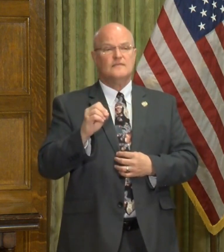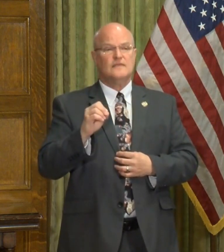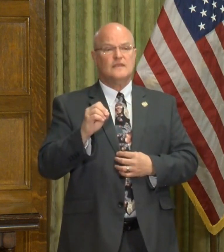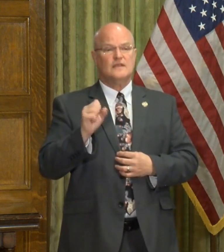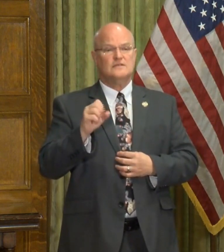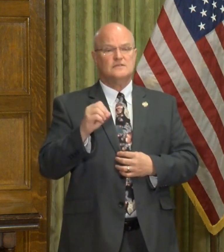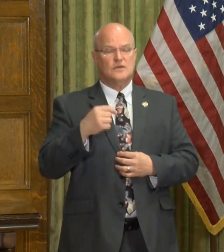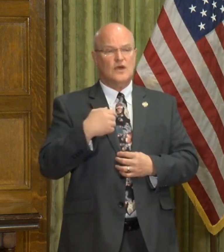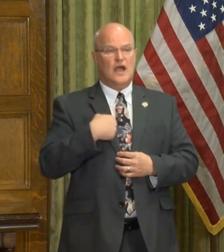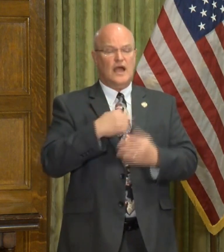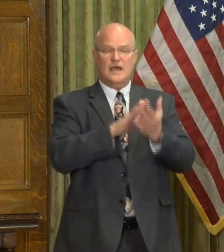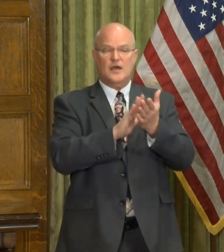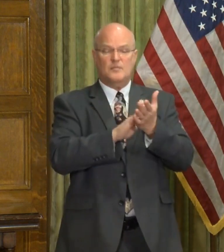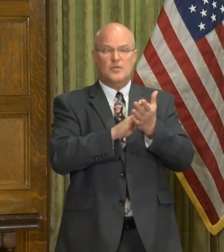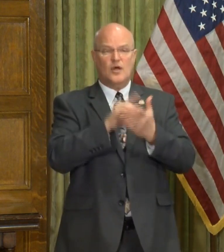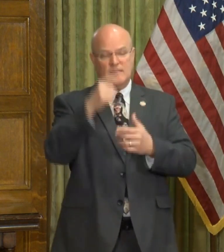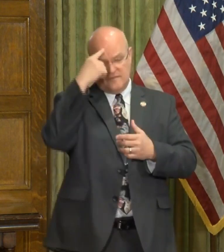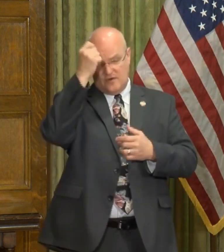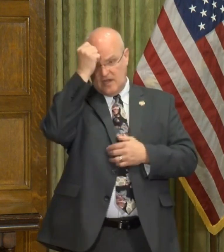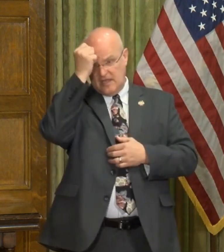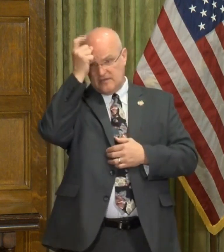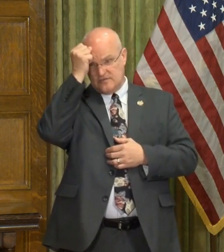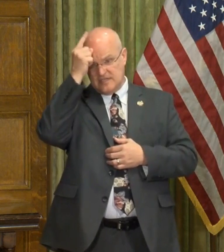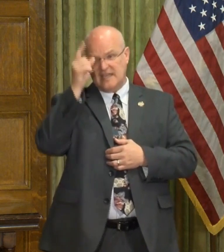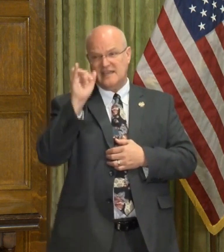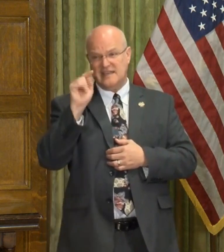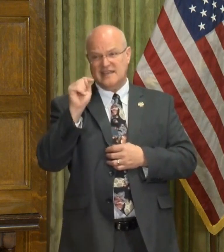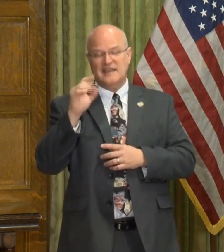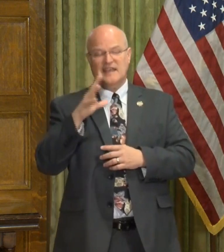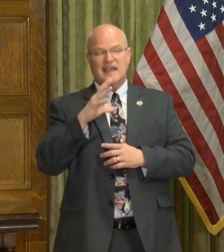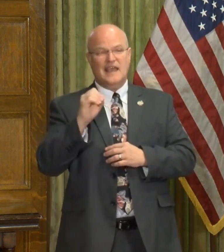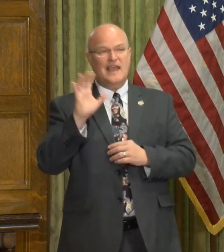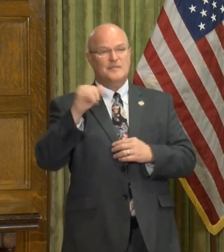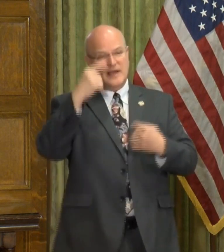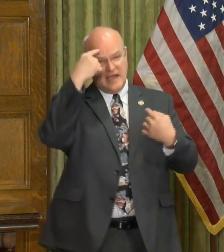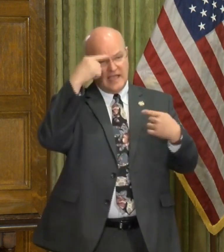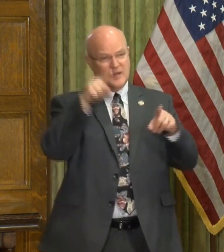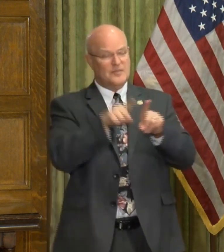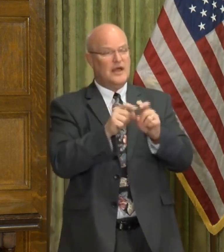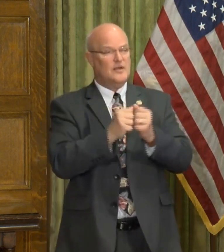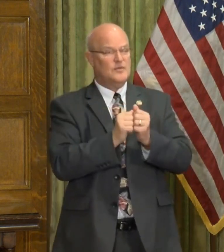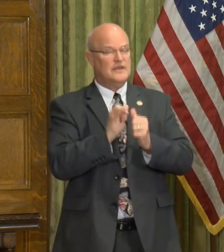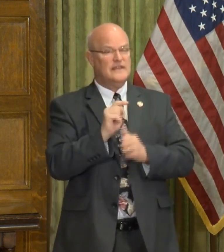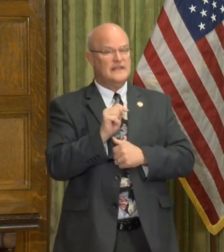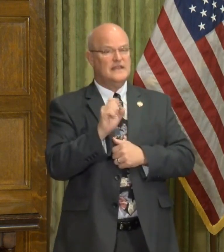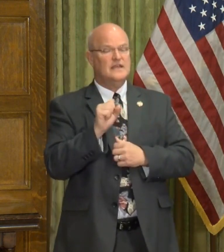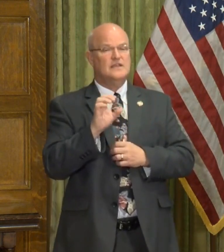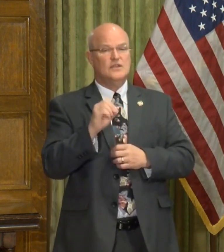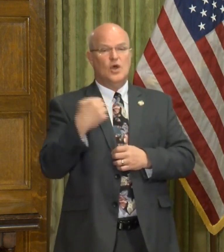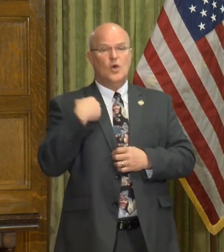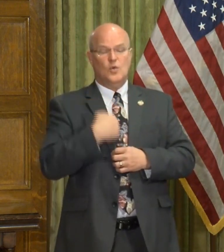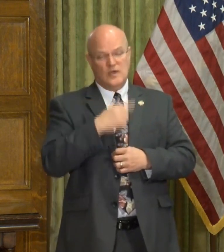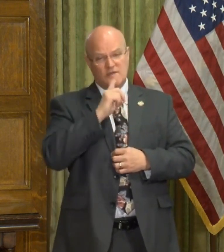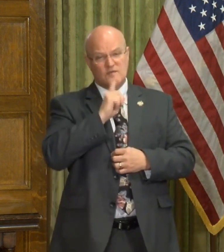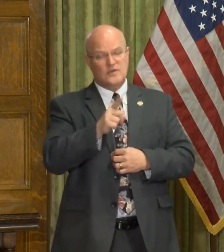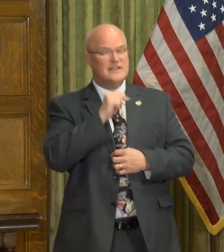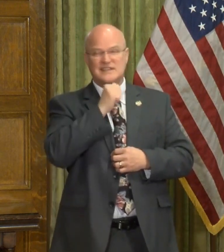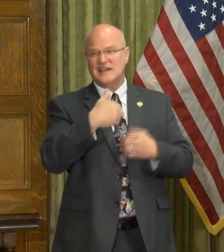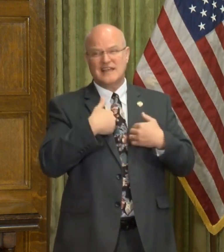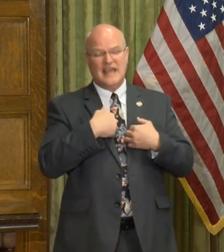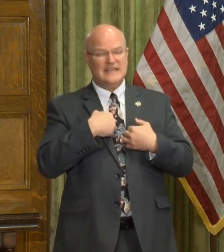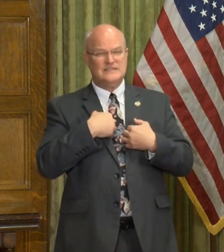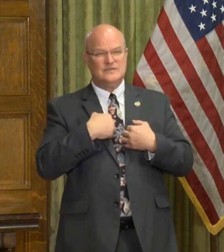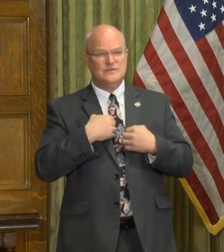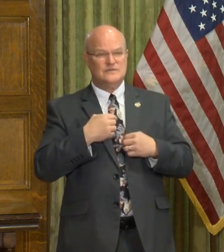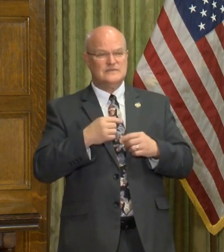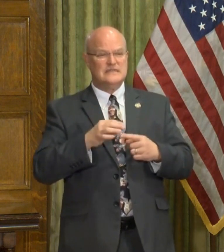and so I applaud them for understanding it and by complying with it. And so we've really